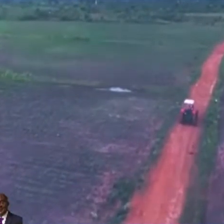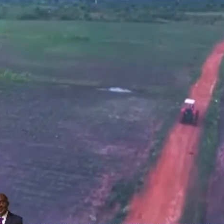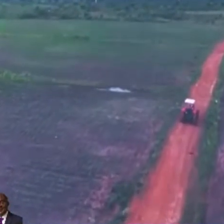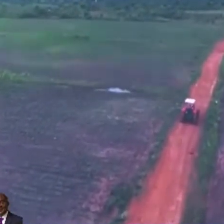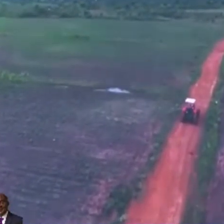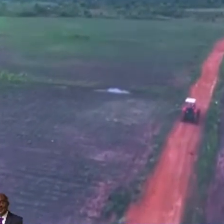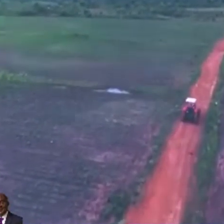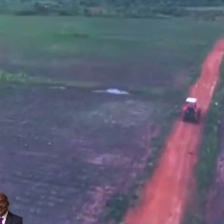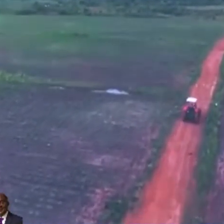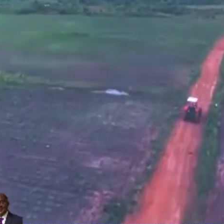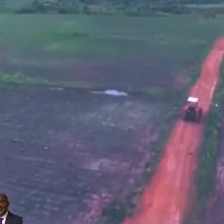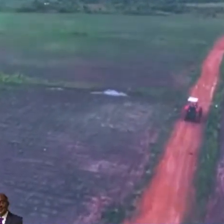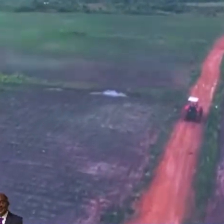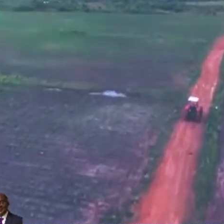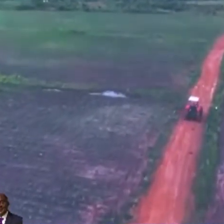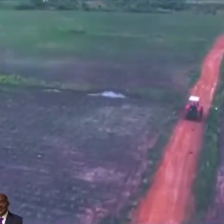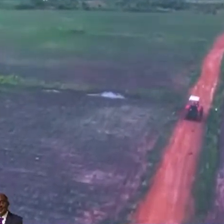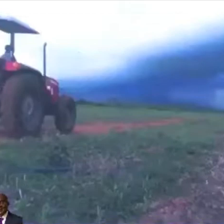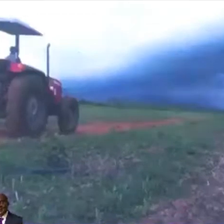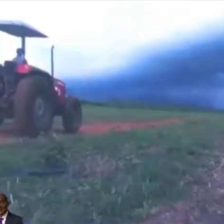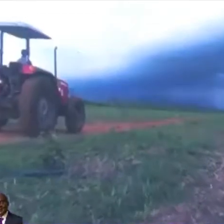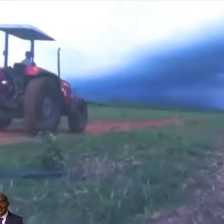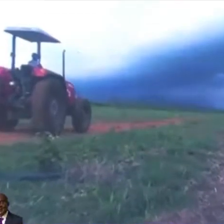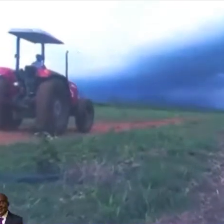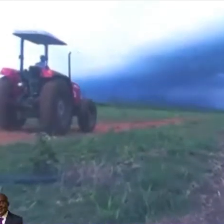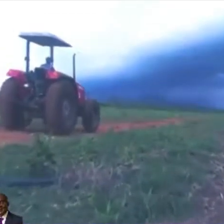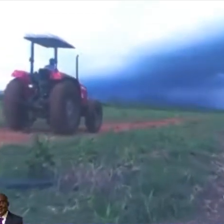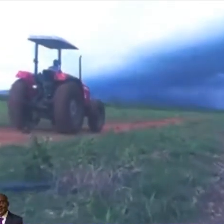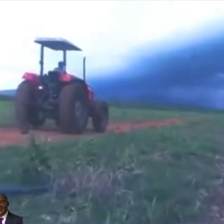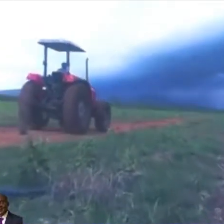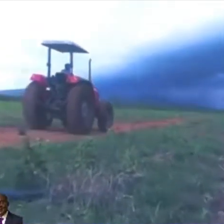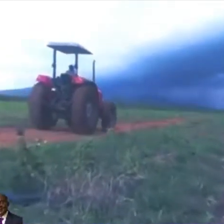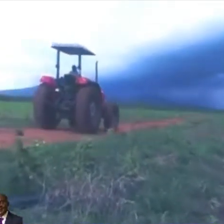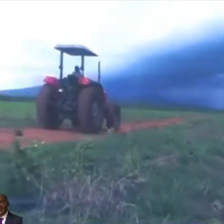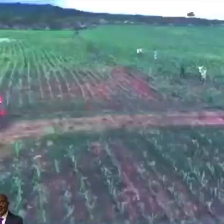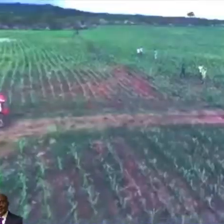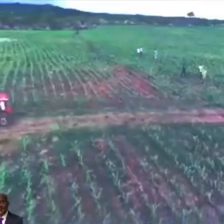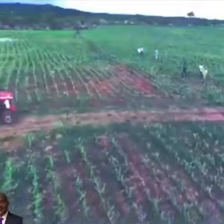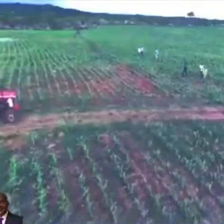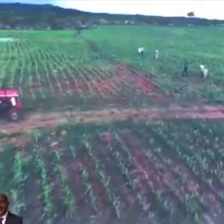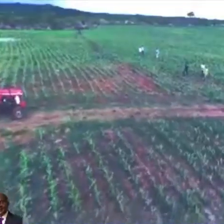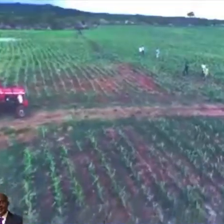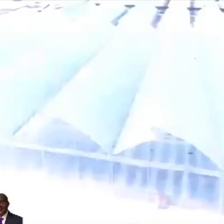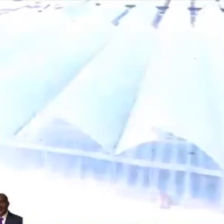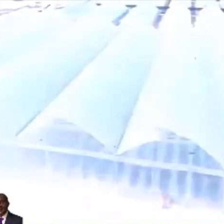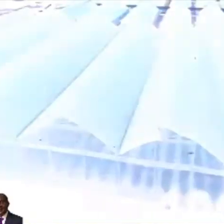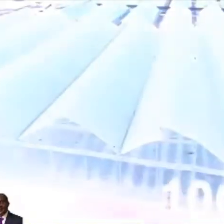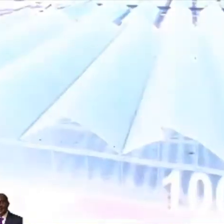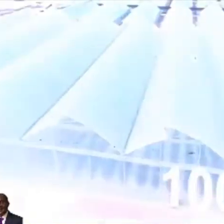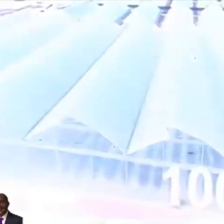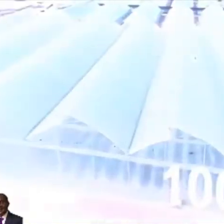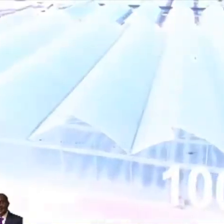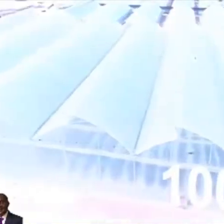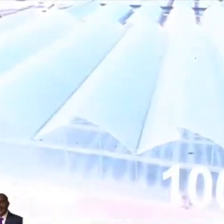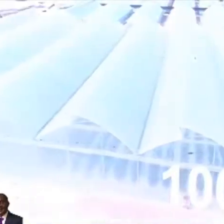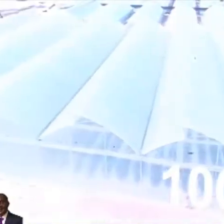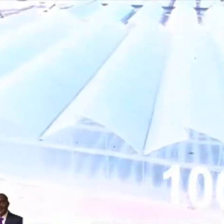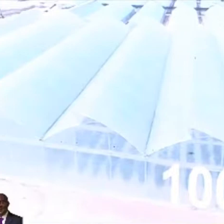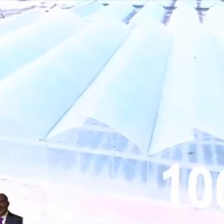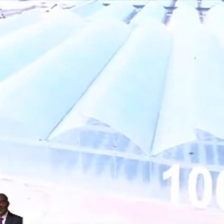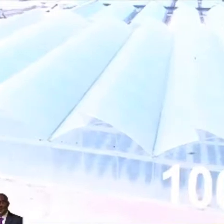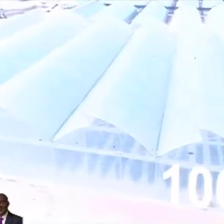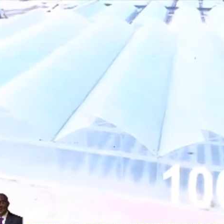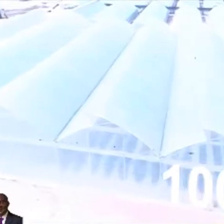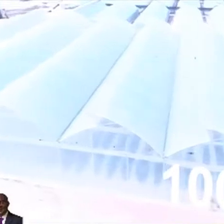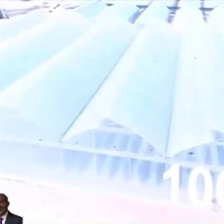Beyond this, the government has reaffirmed its commitment to improving agriculture by creating 100